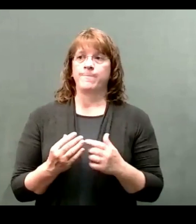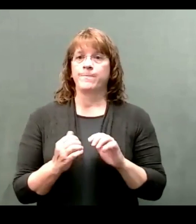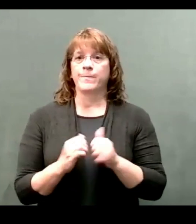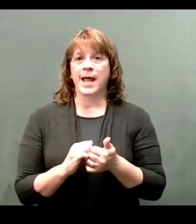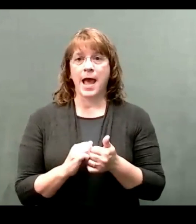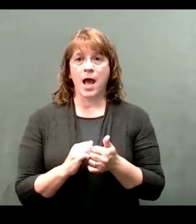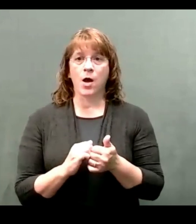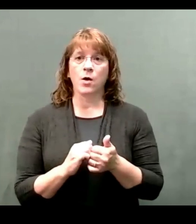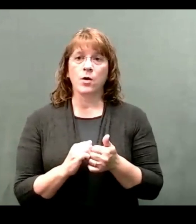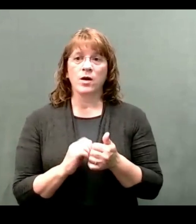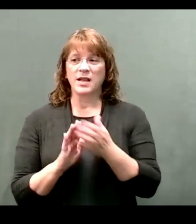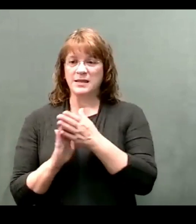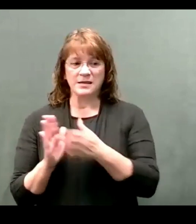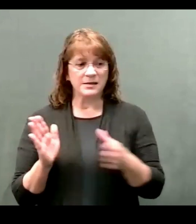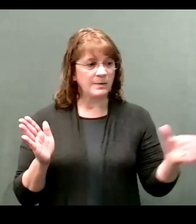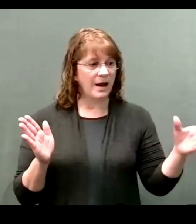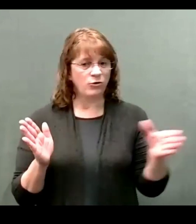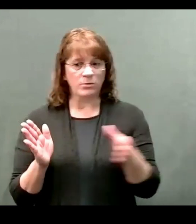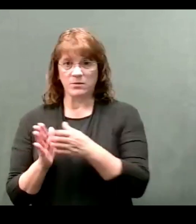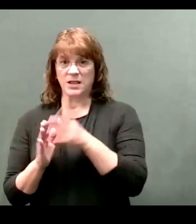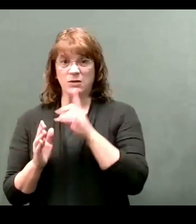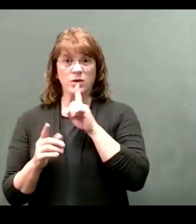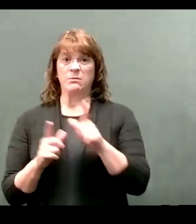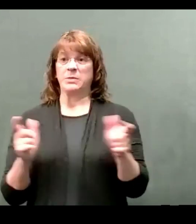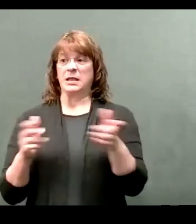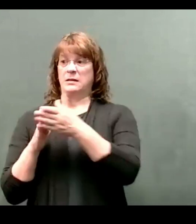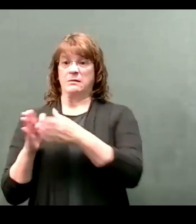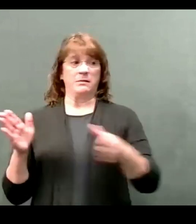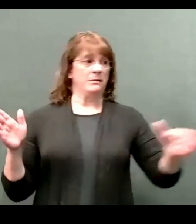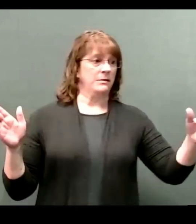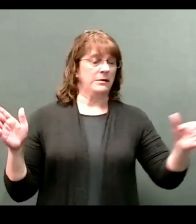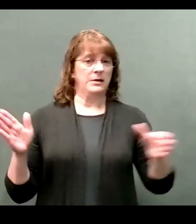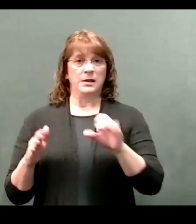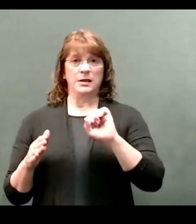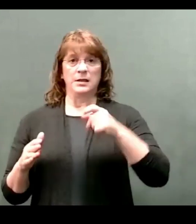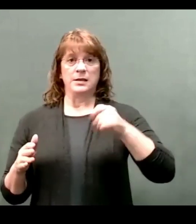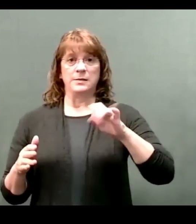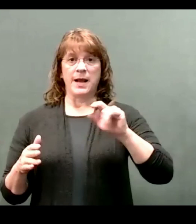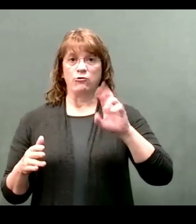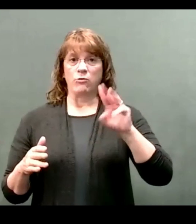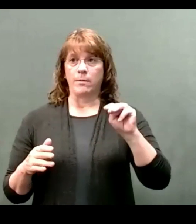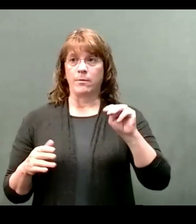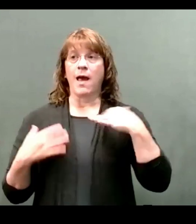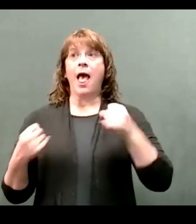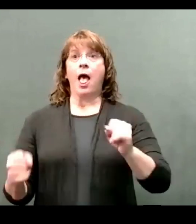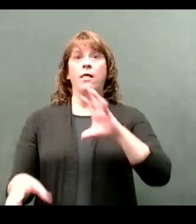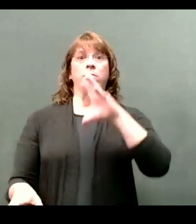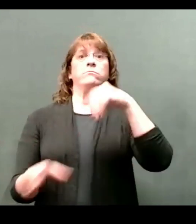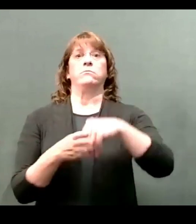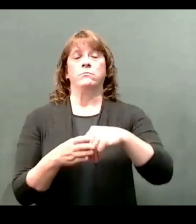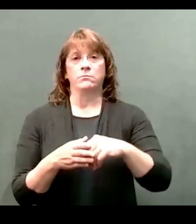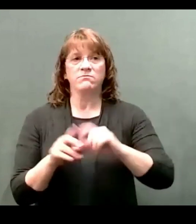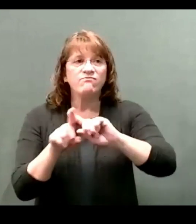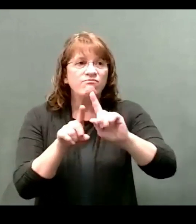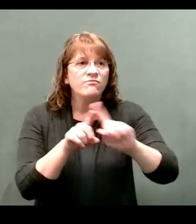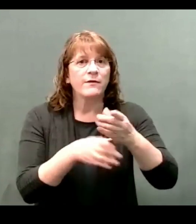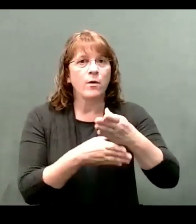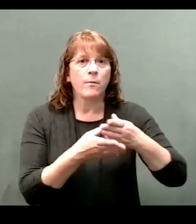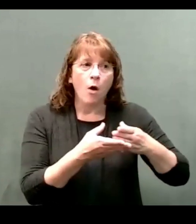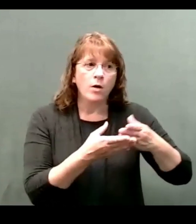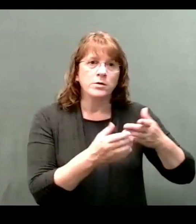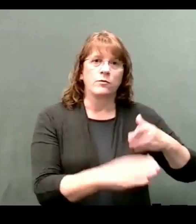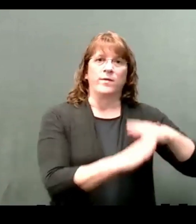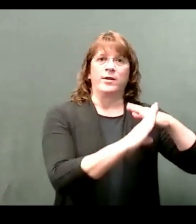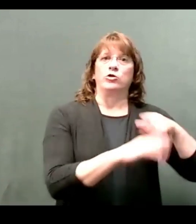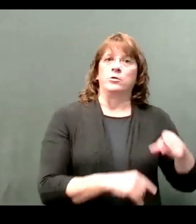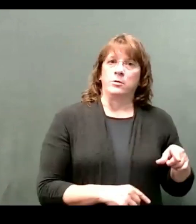that spectrum is this huge spectrum, and that health plays so much into every different step of